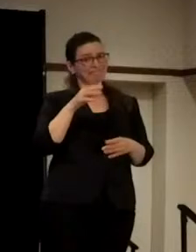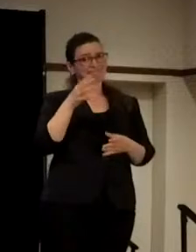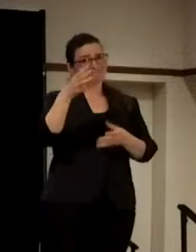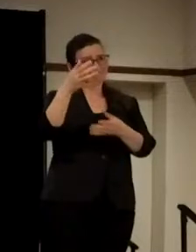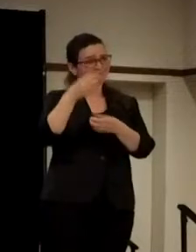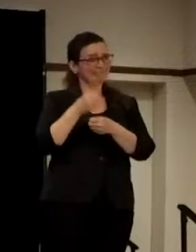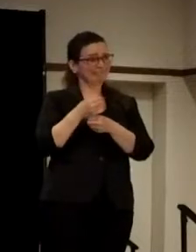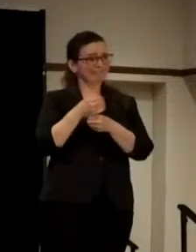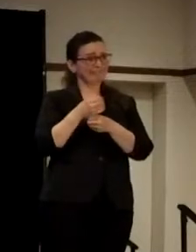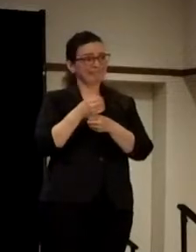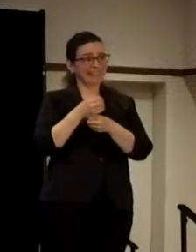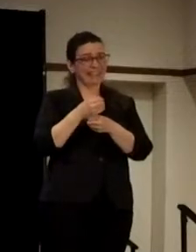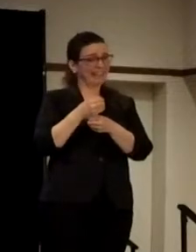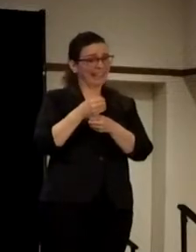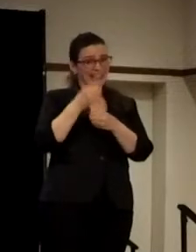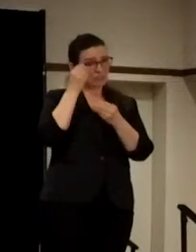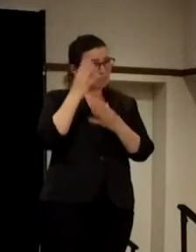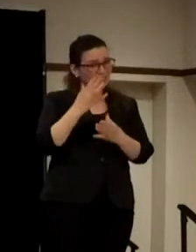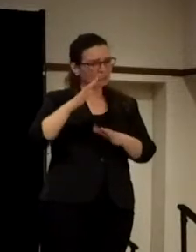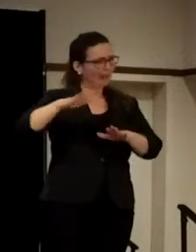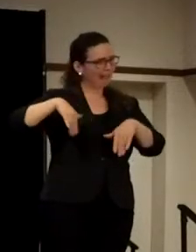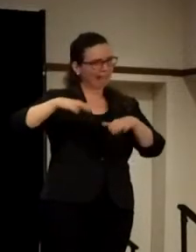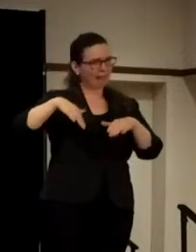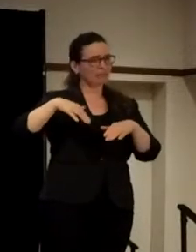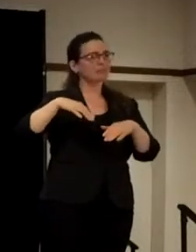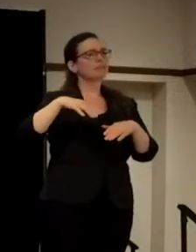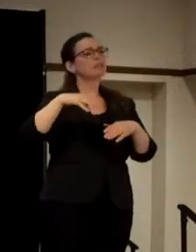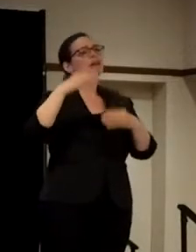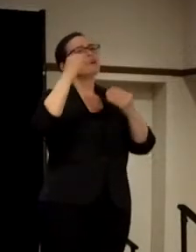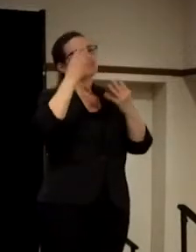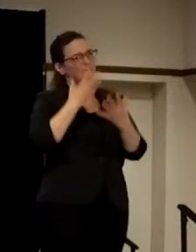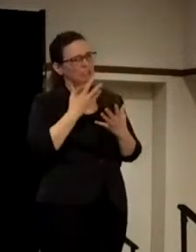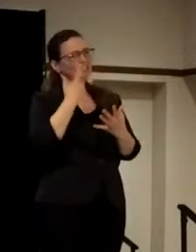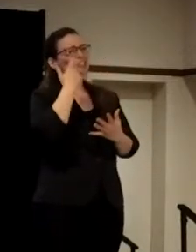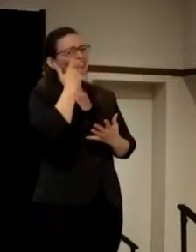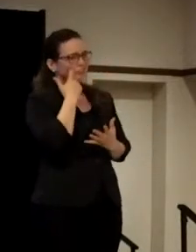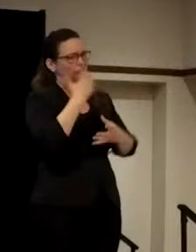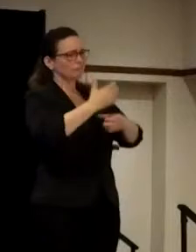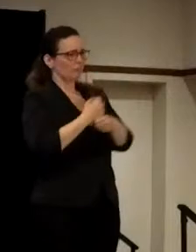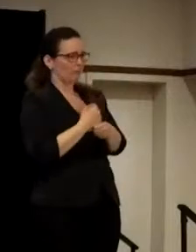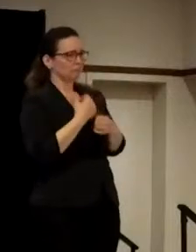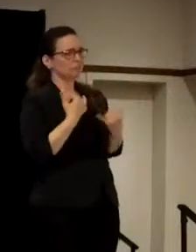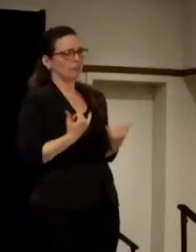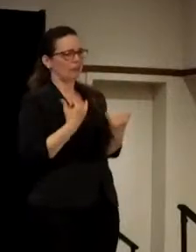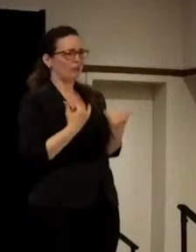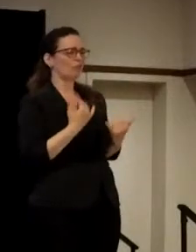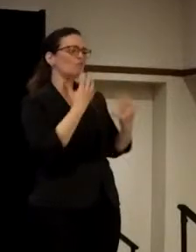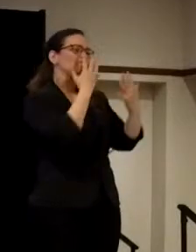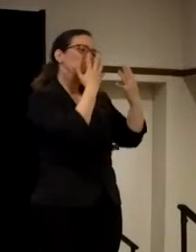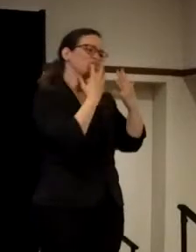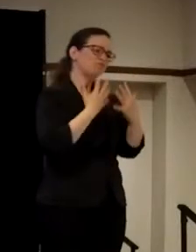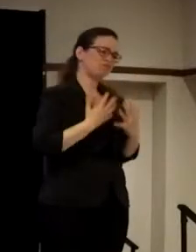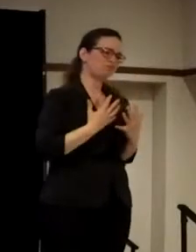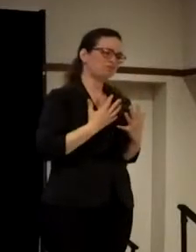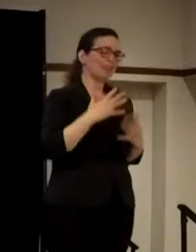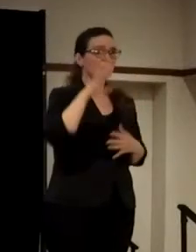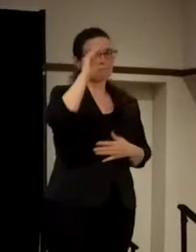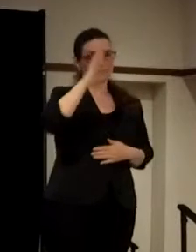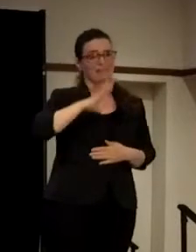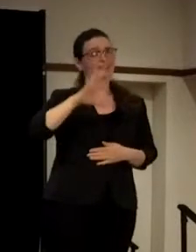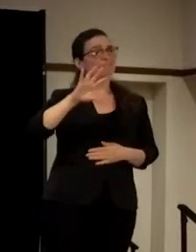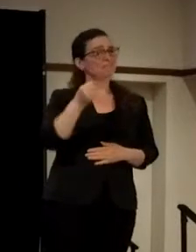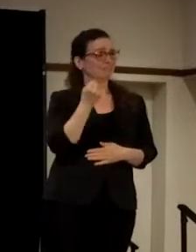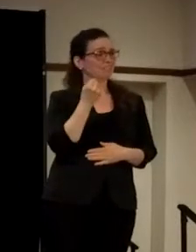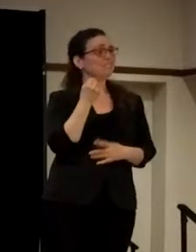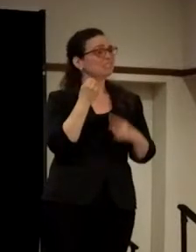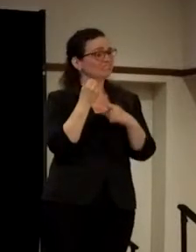we get accurate data. Unfortunately, we lost a male in his 50s, 54 years of